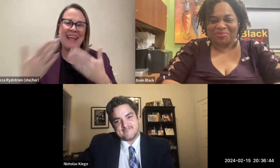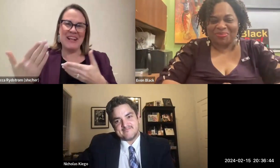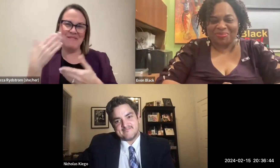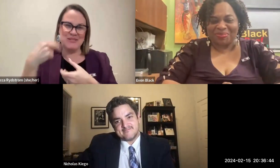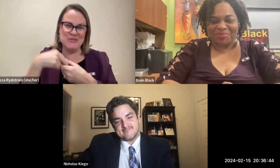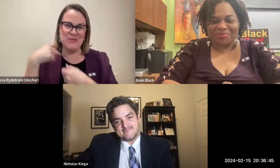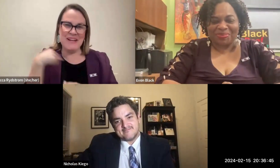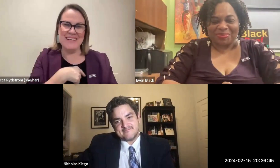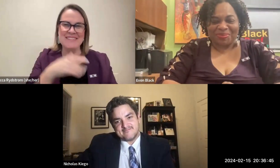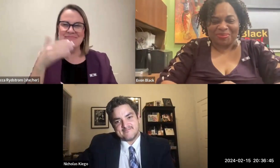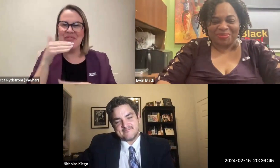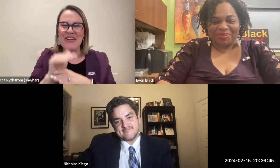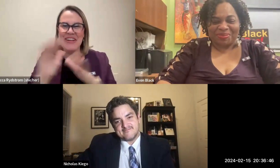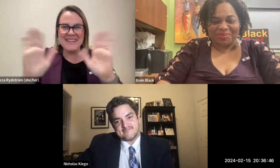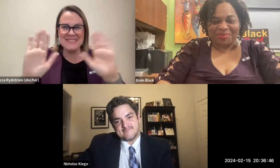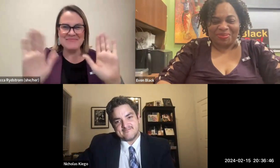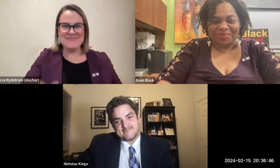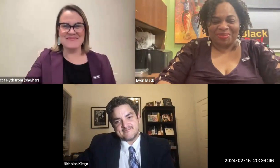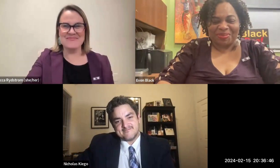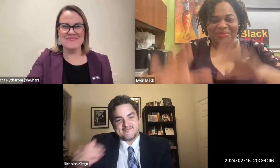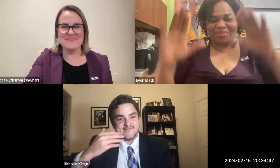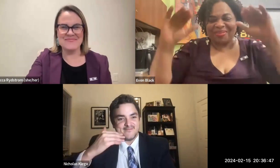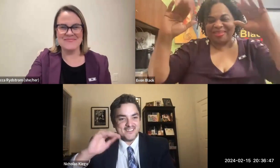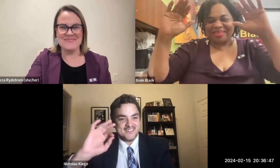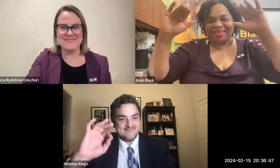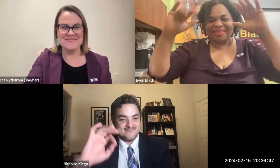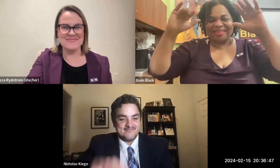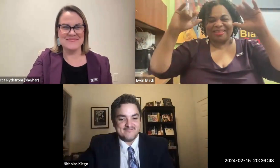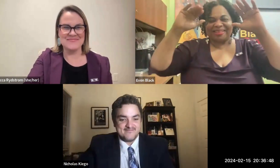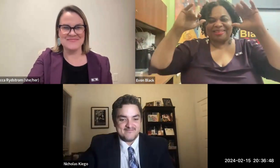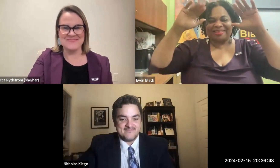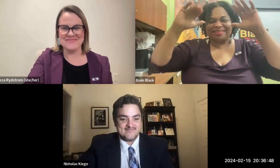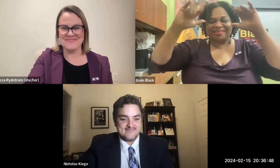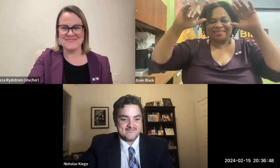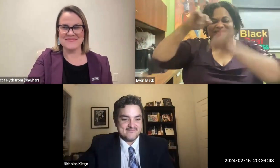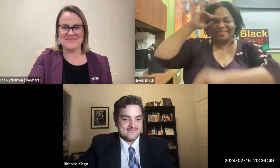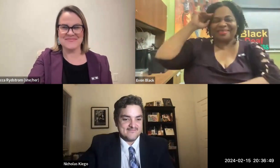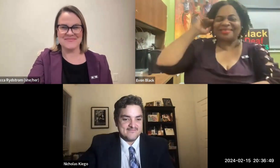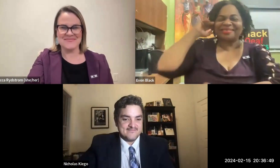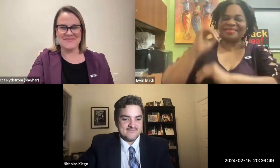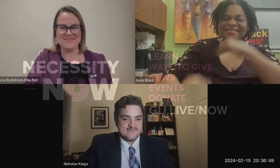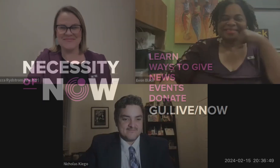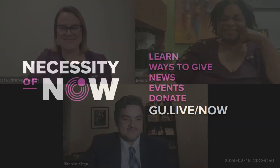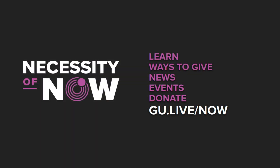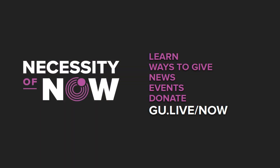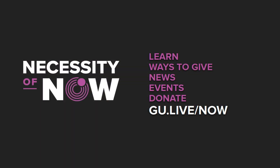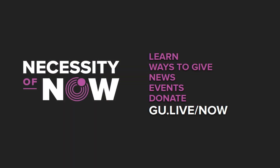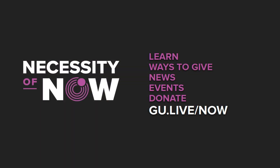Wonderful. Well, we will share this recording of tonight's event. Take good care, everyone.